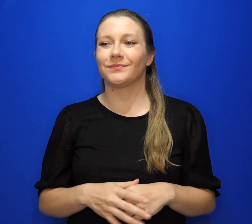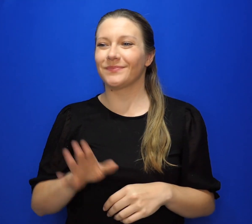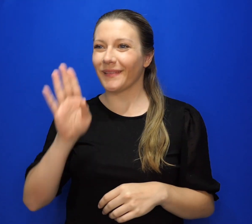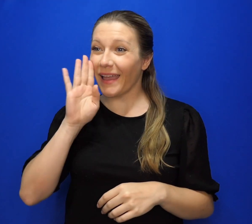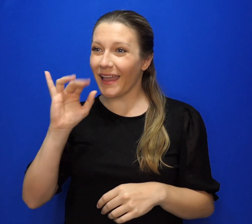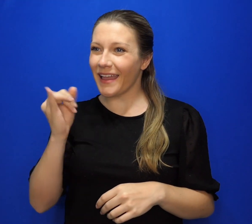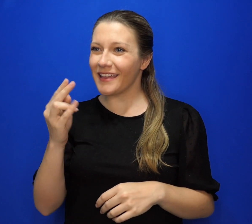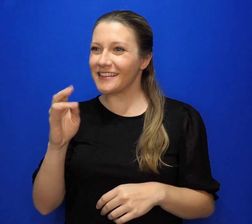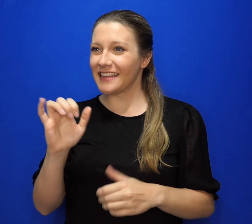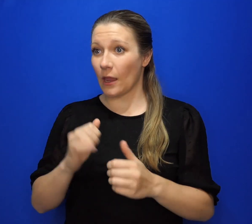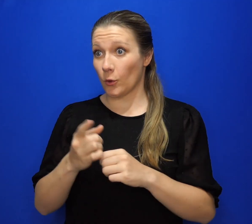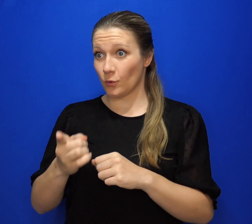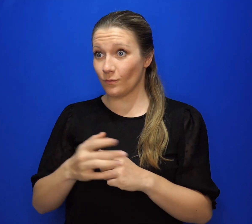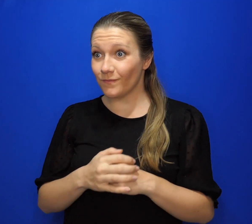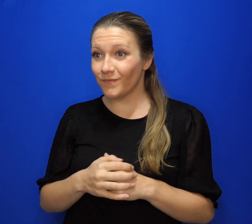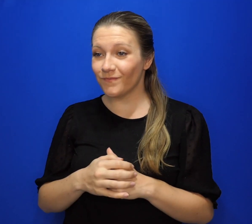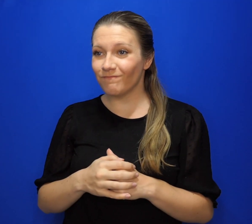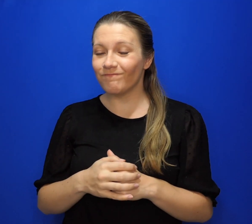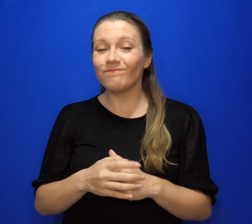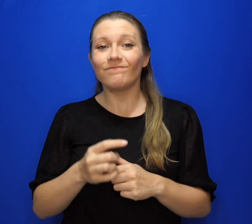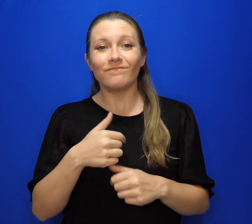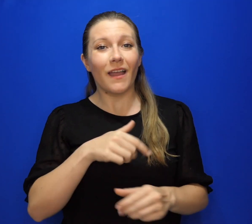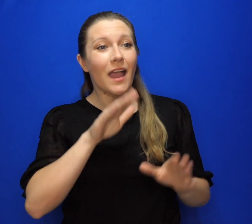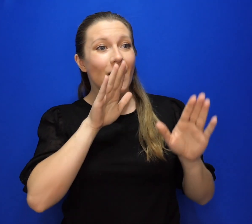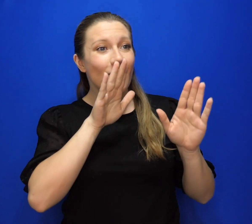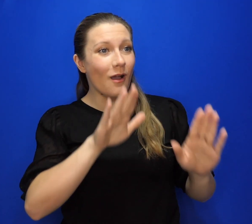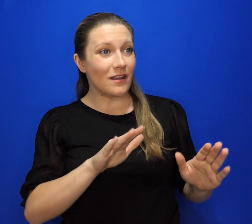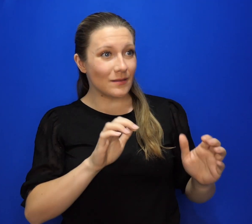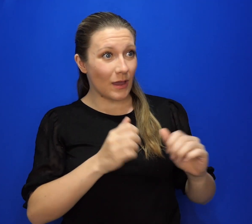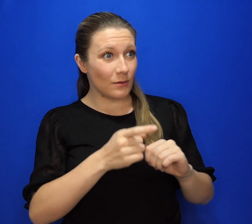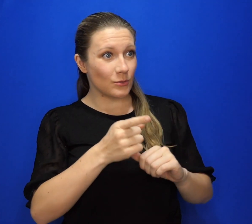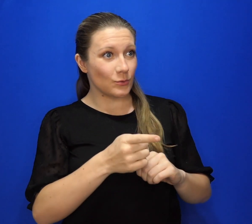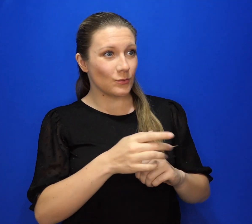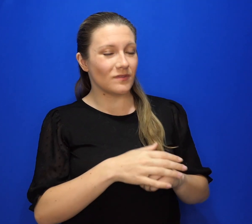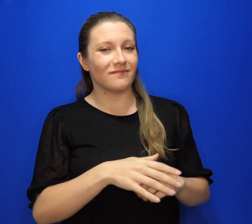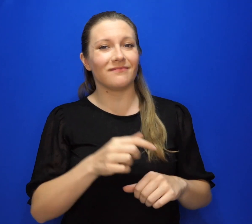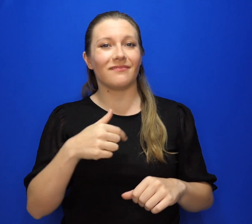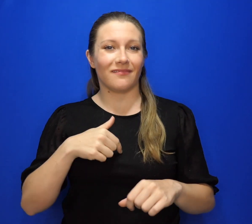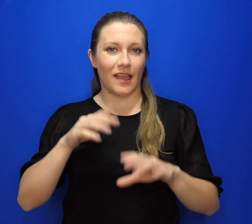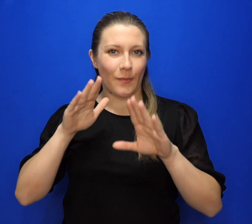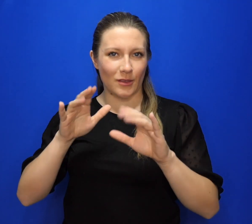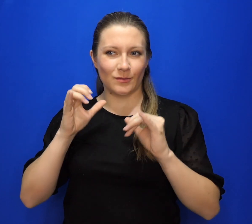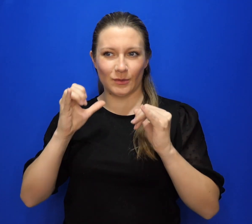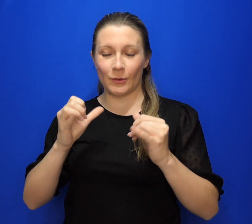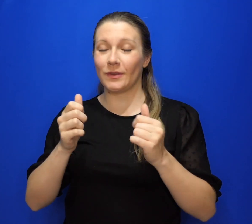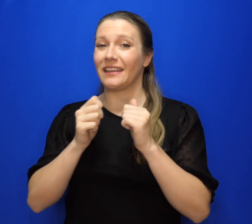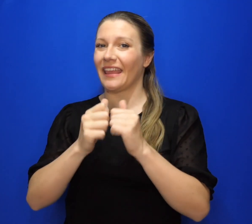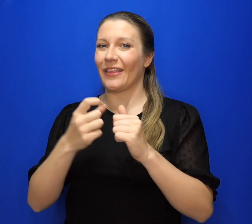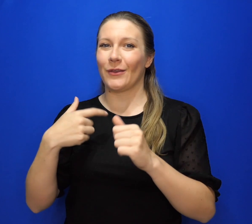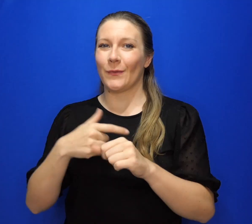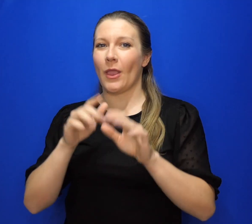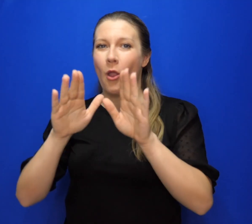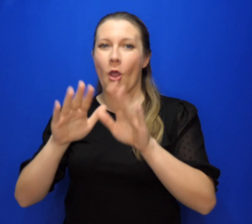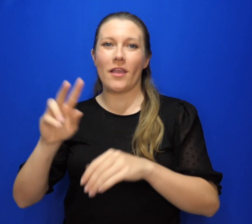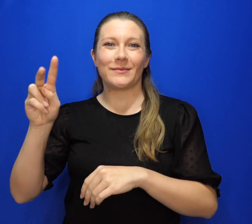Hello, Jenny. How are you? I'm awesome. How are you today? I'm awesome too. Together, we're awesome squared. Yay.